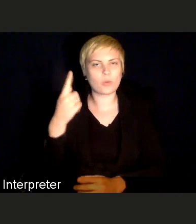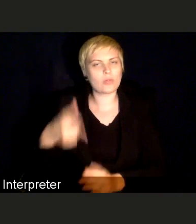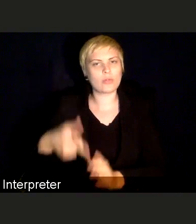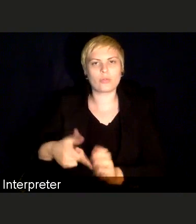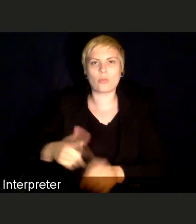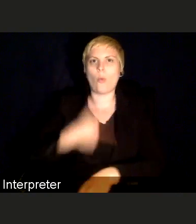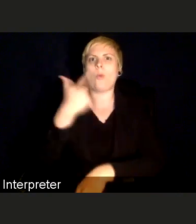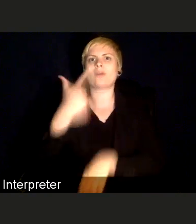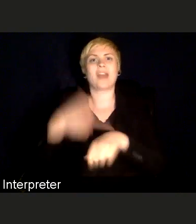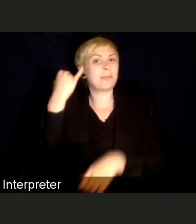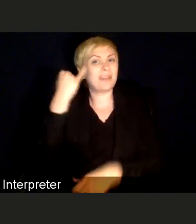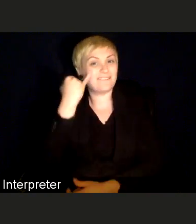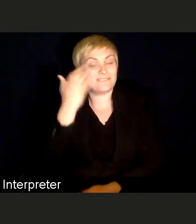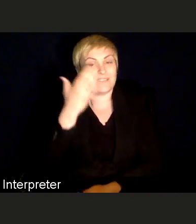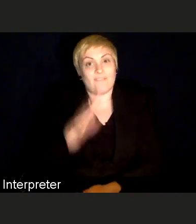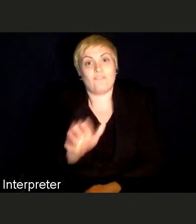ever.